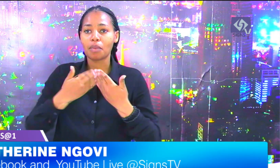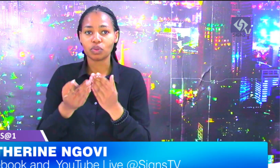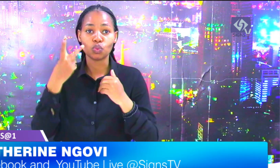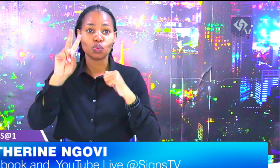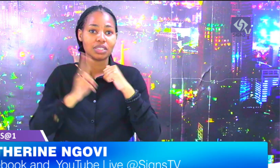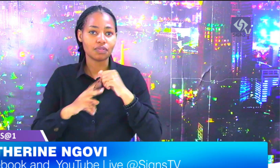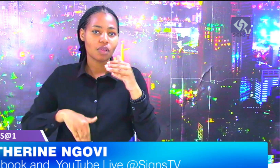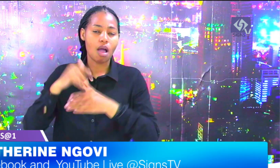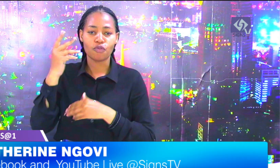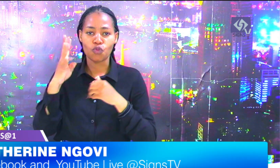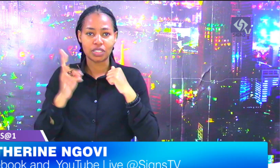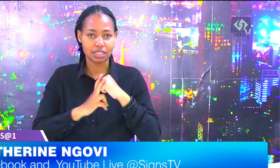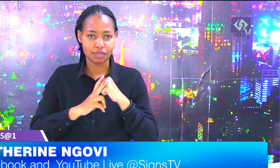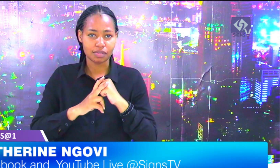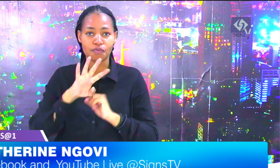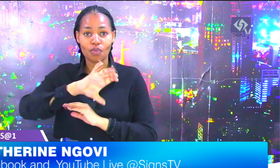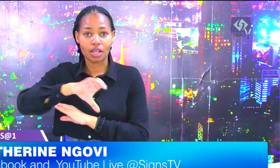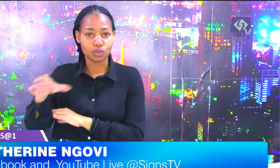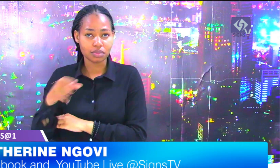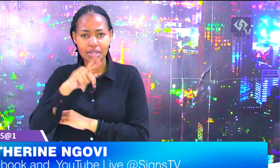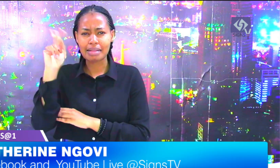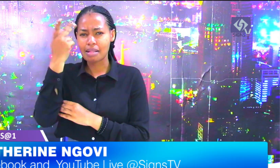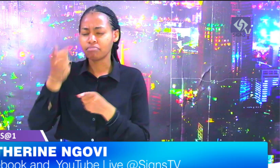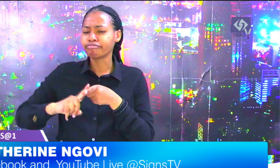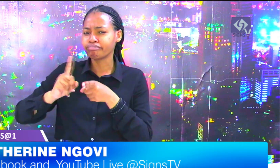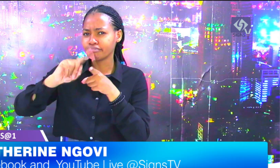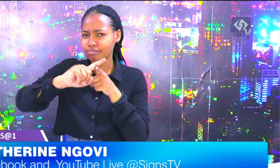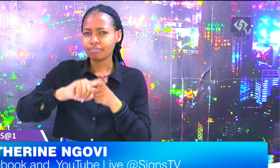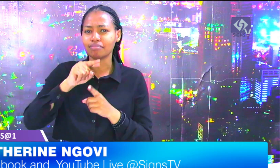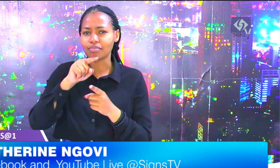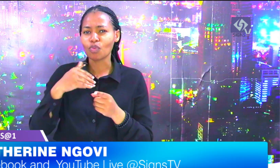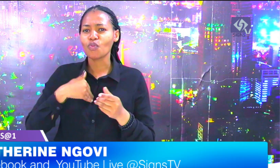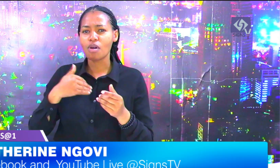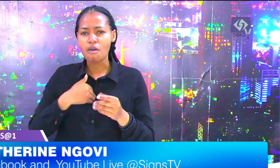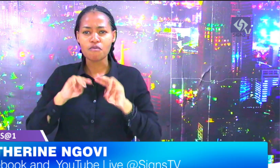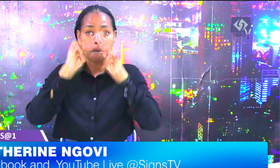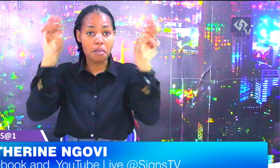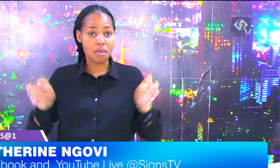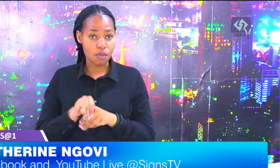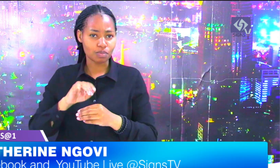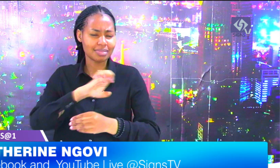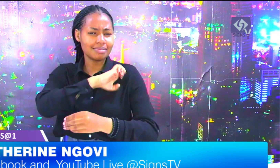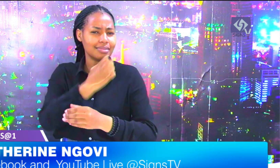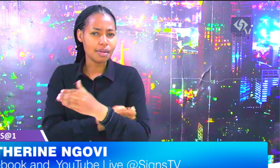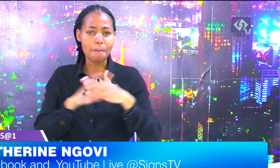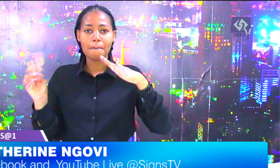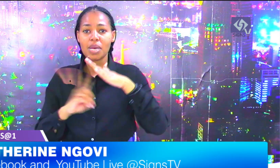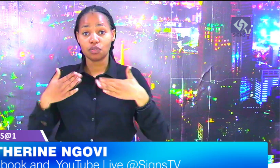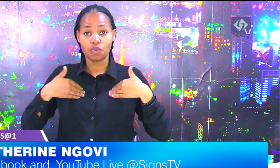diseases primarily affecting tropical and subtropical regions, and Siaya just happens to be part of